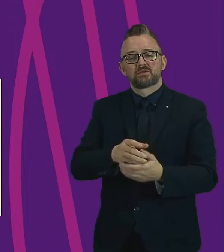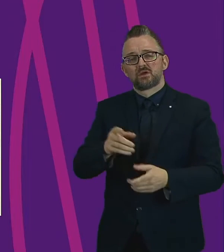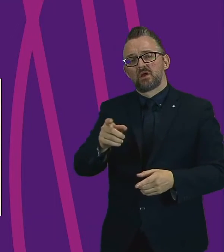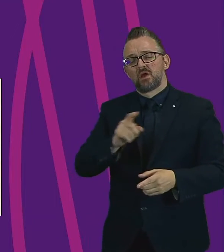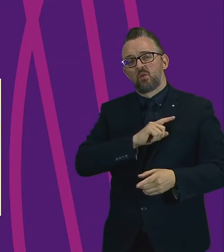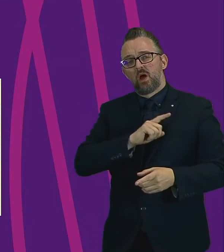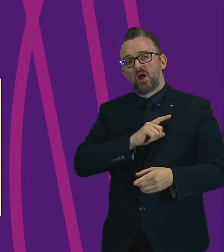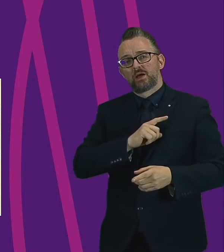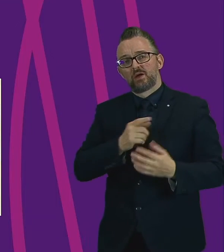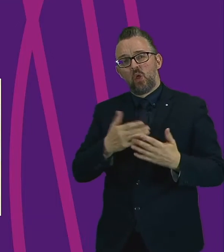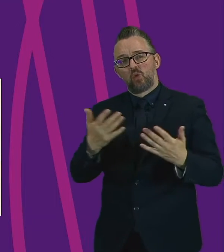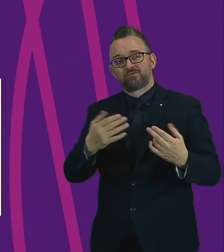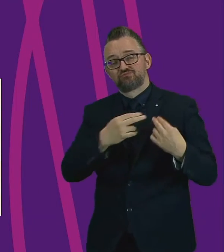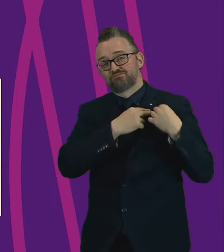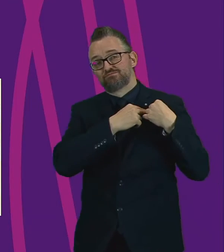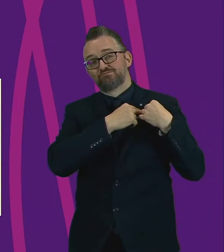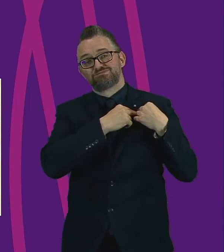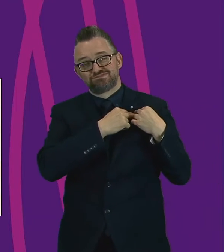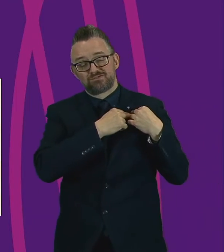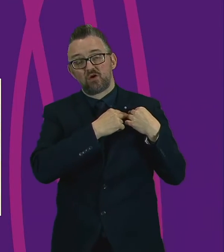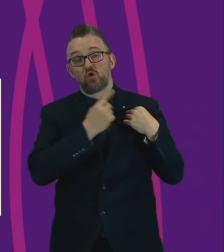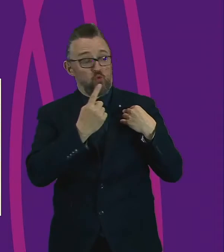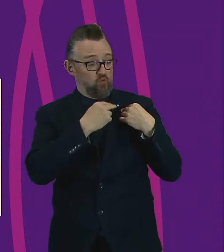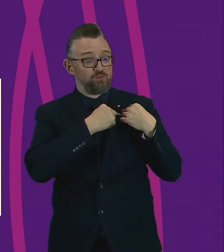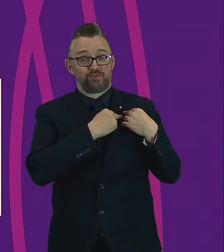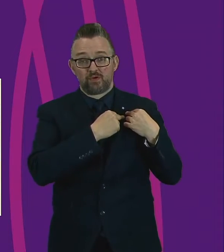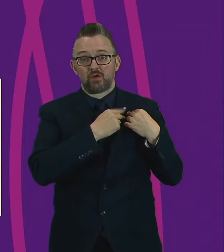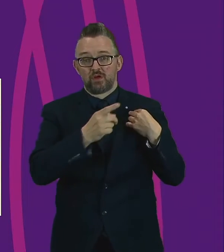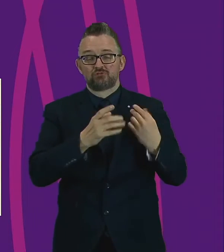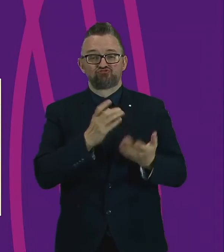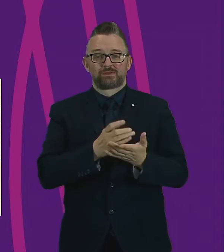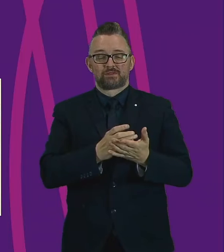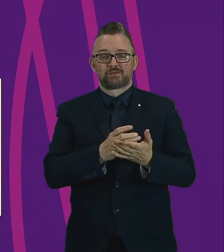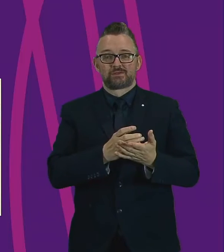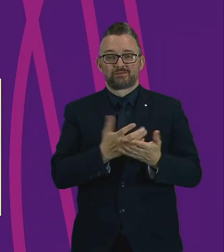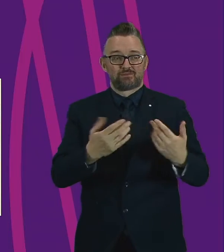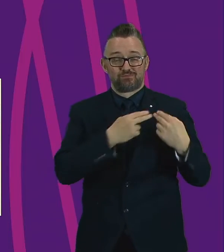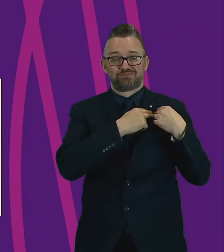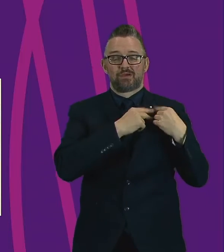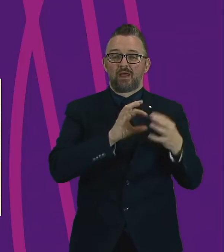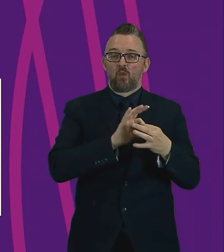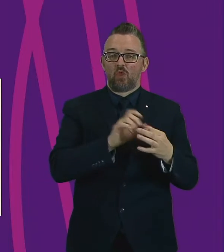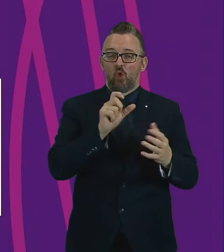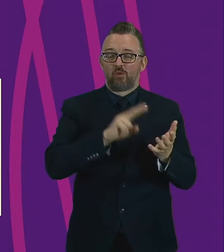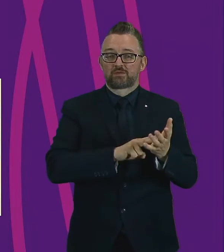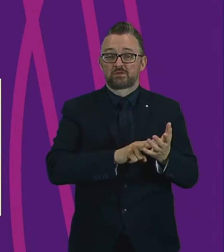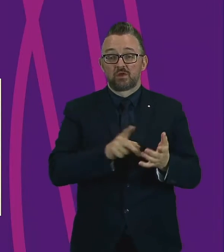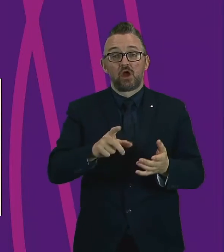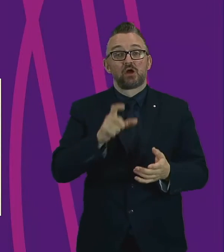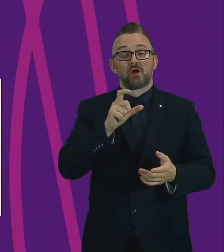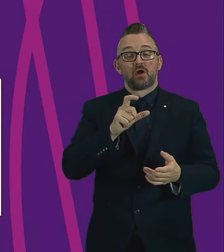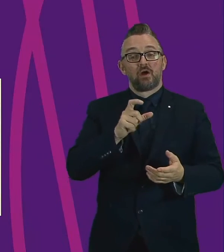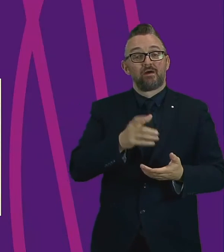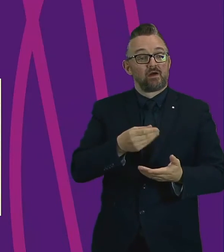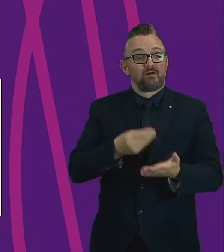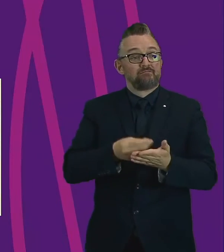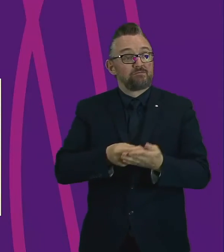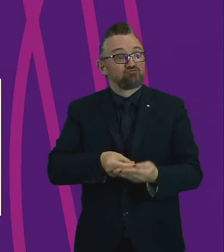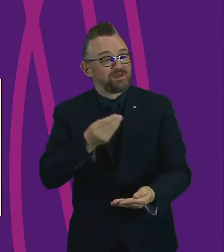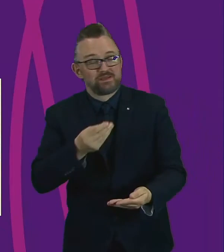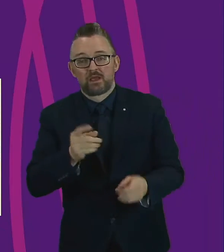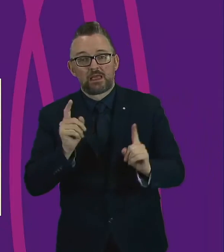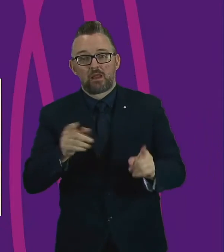to the COVID-19 pandemic has fallen at the door of charities, but they cannot fundraise because of social